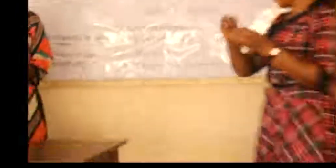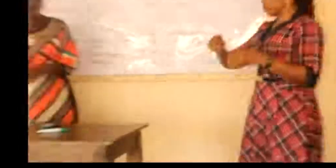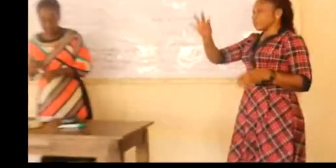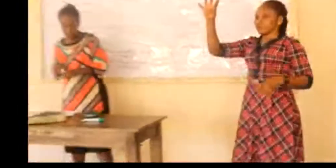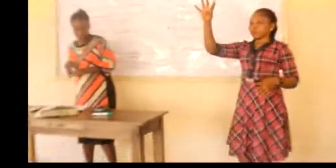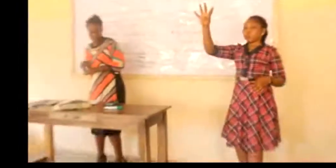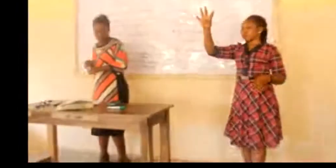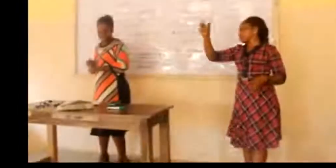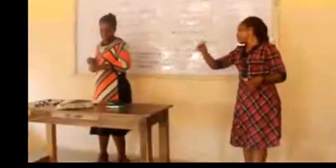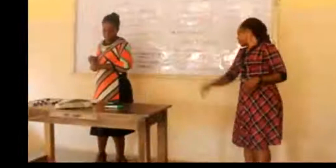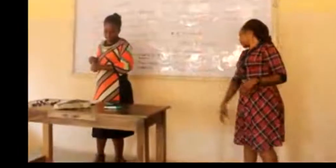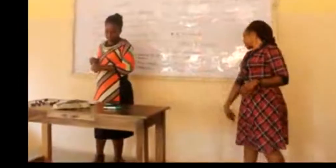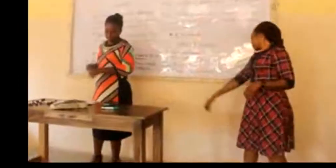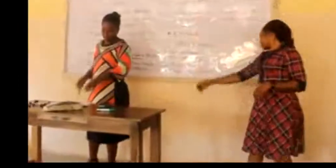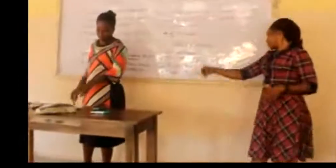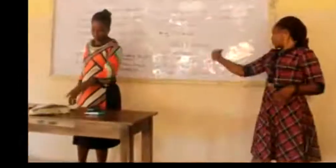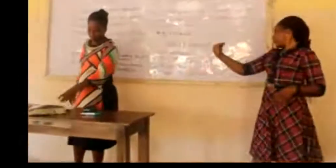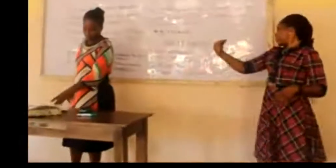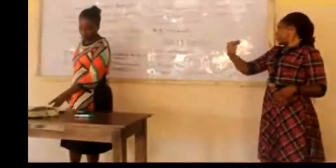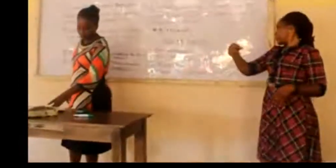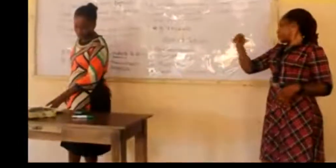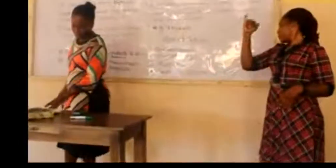Information System, GIS.